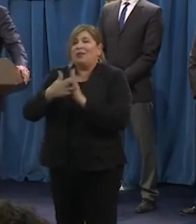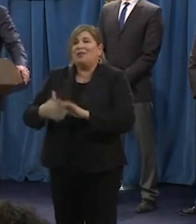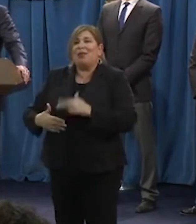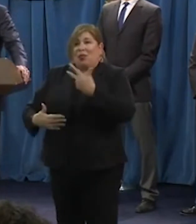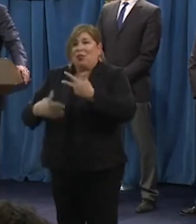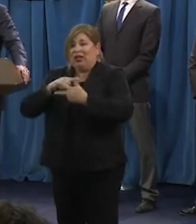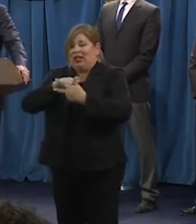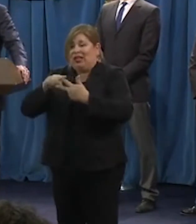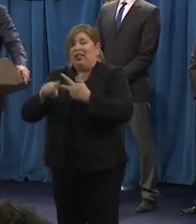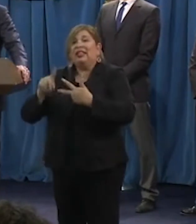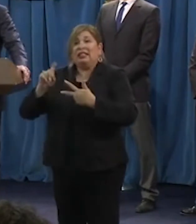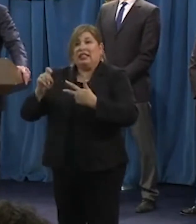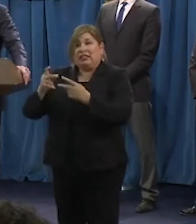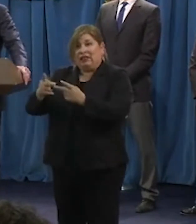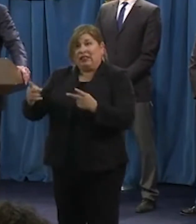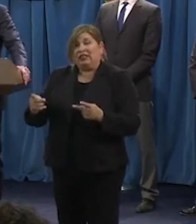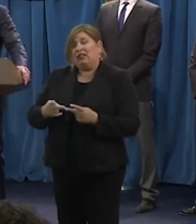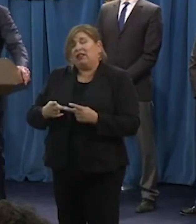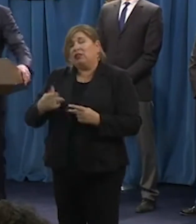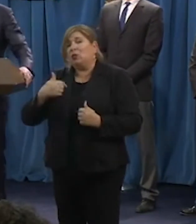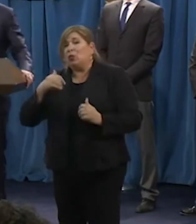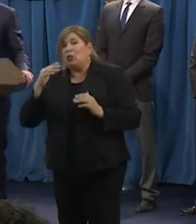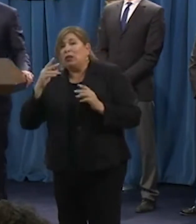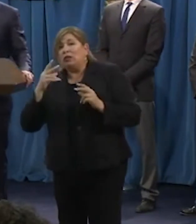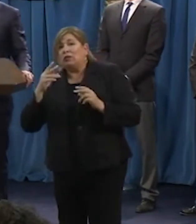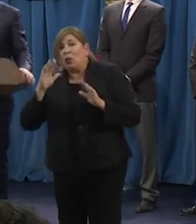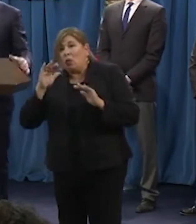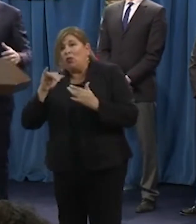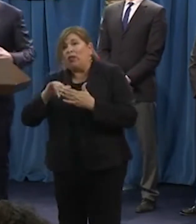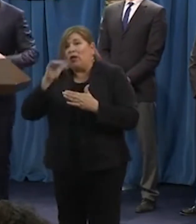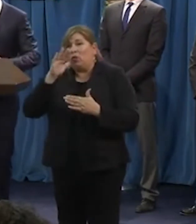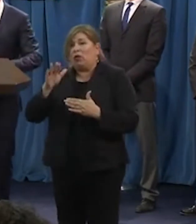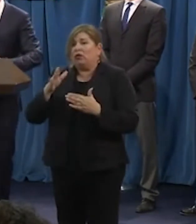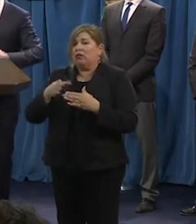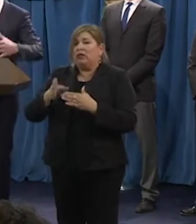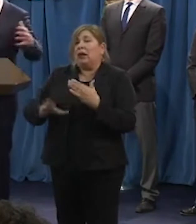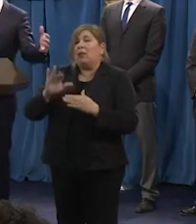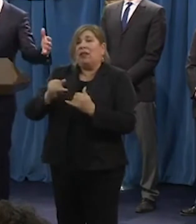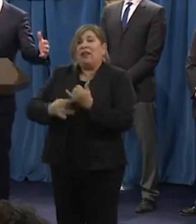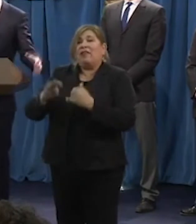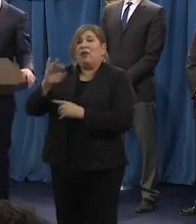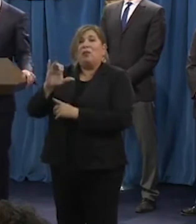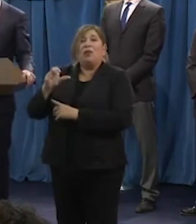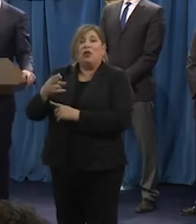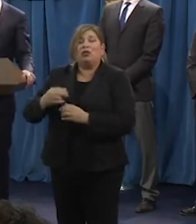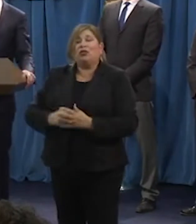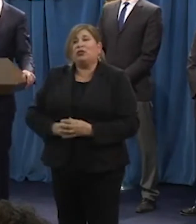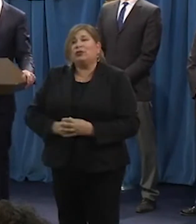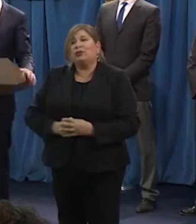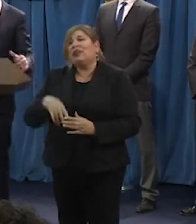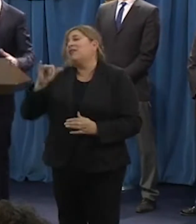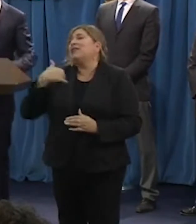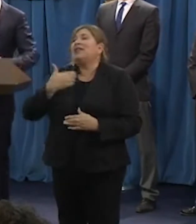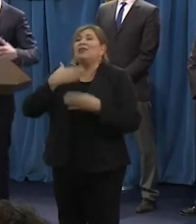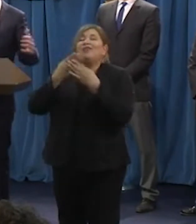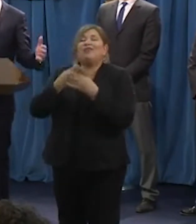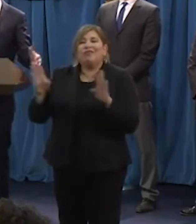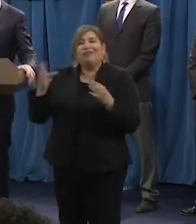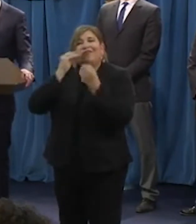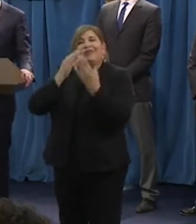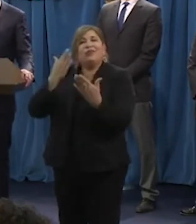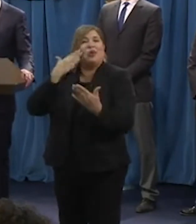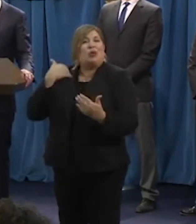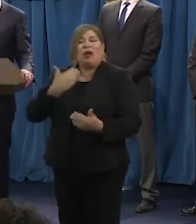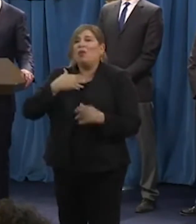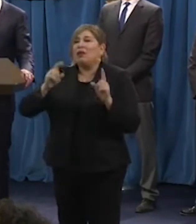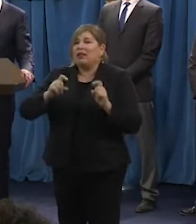facilities, we hope, by the end of the month. So I'm giving you a broad overview of our testing protocols, testing